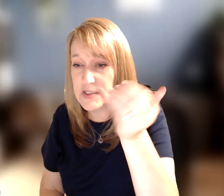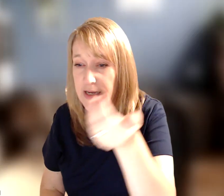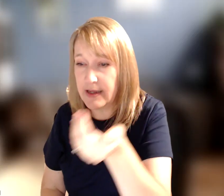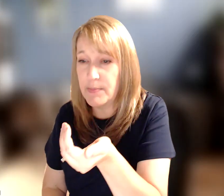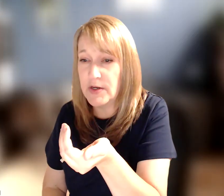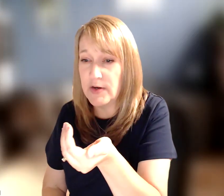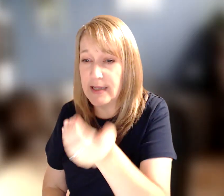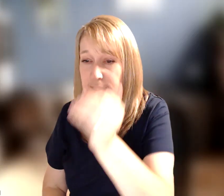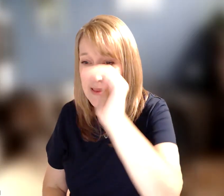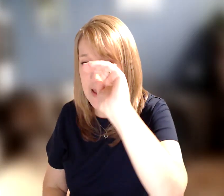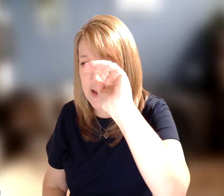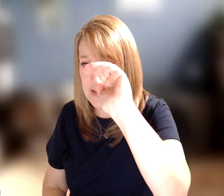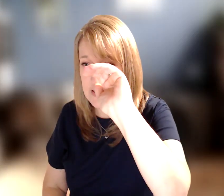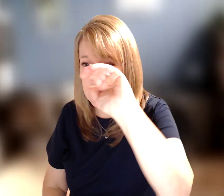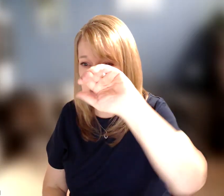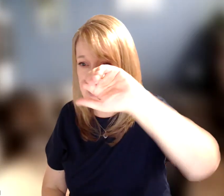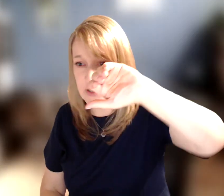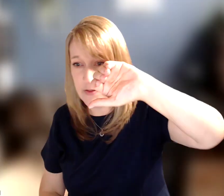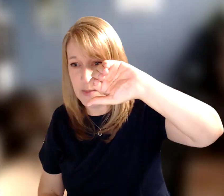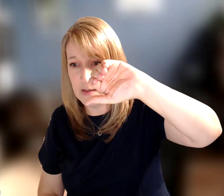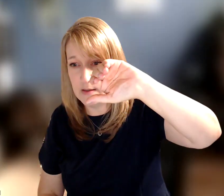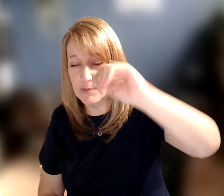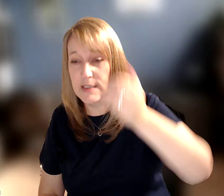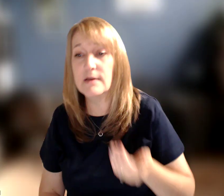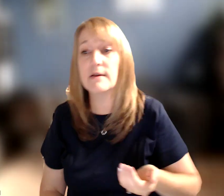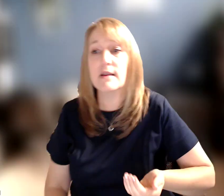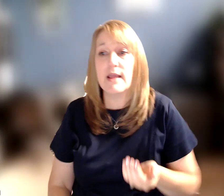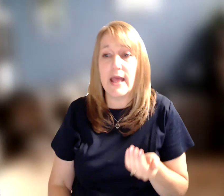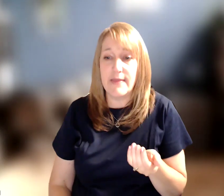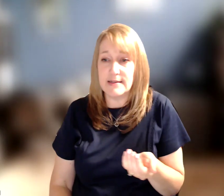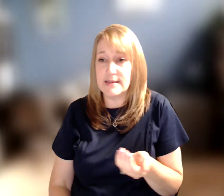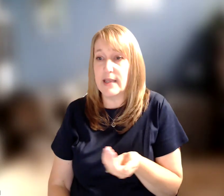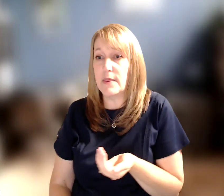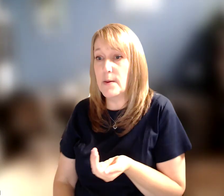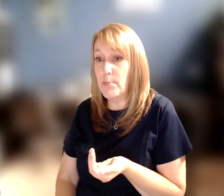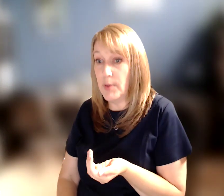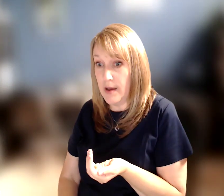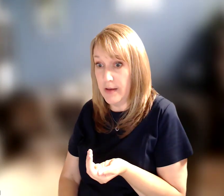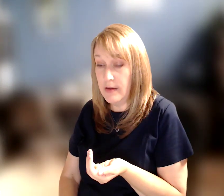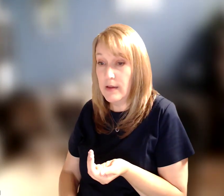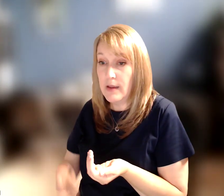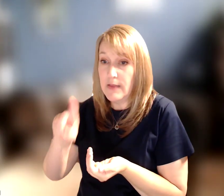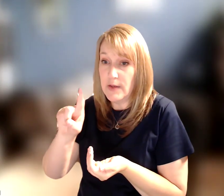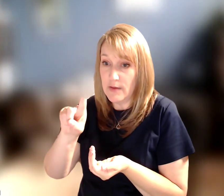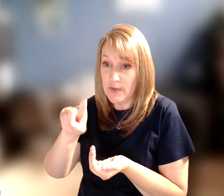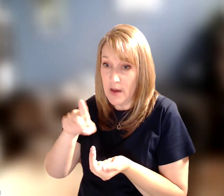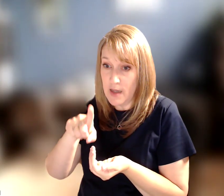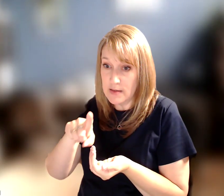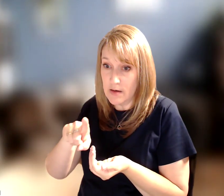kind of cupping your hand like that. Stick your thumb out a little bit. And that's like the bun. And then you have the hot